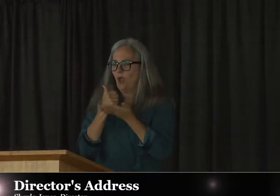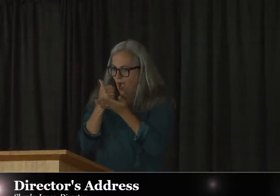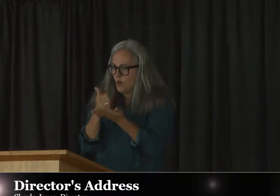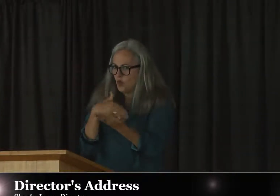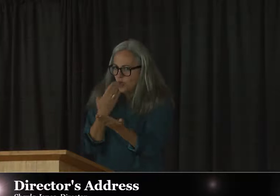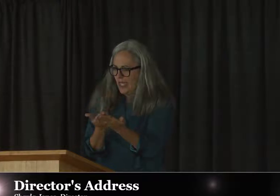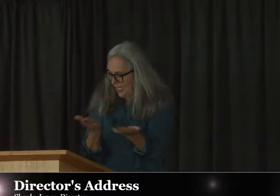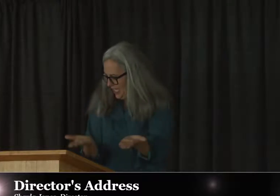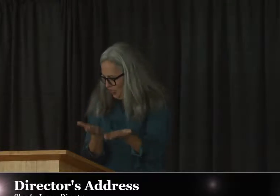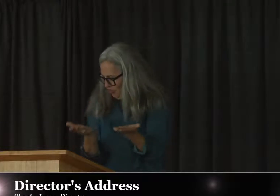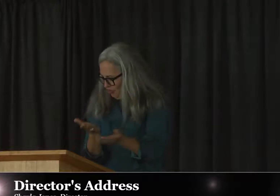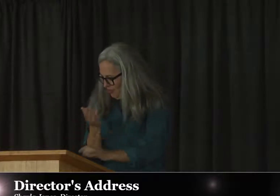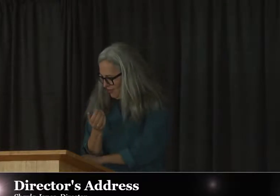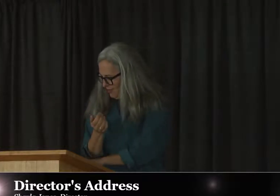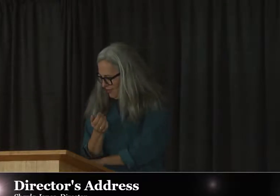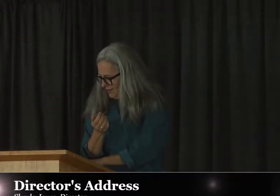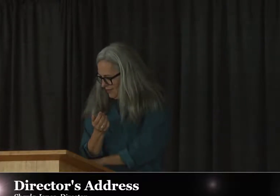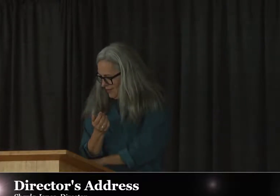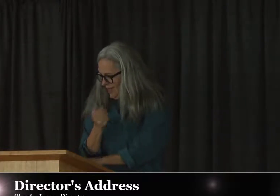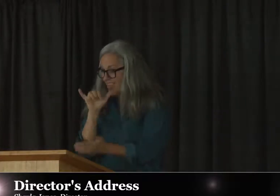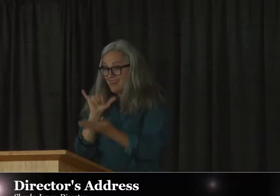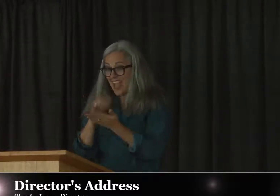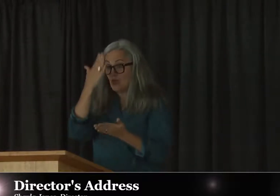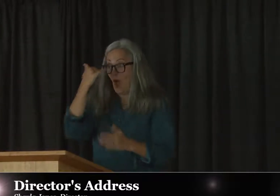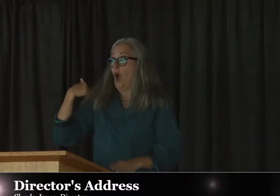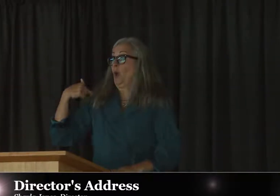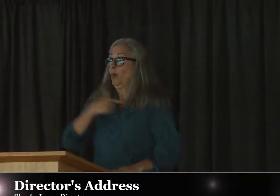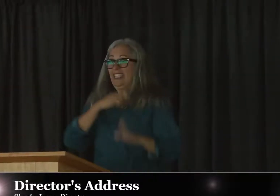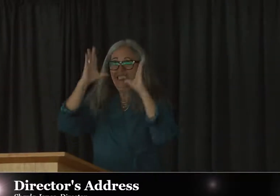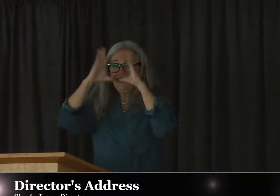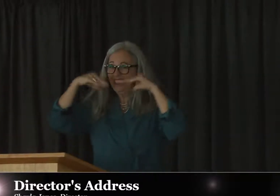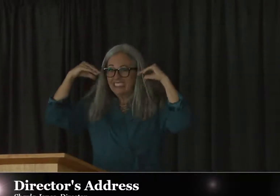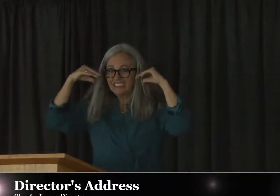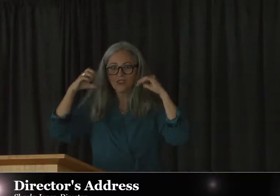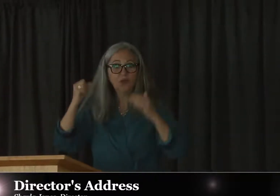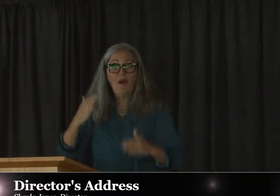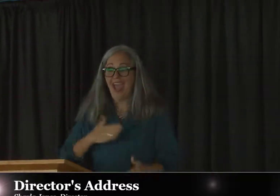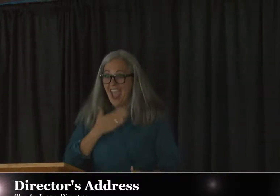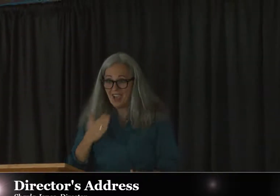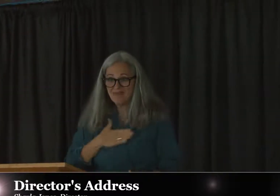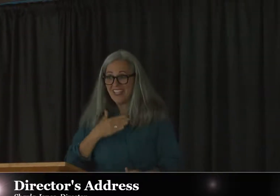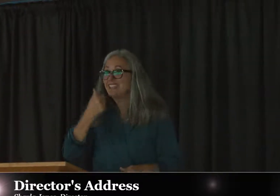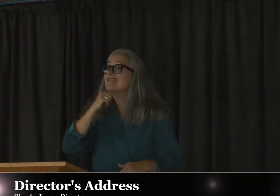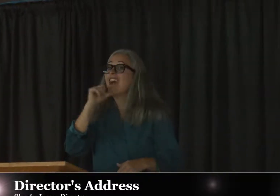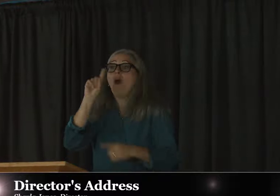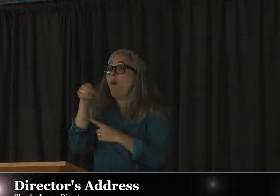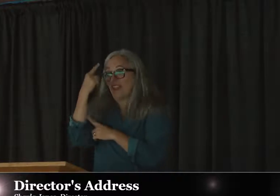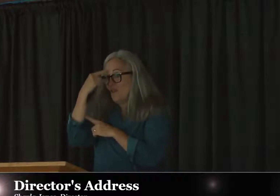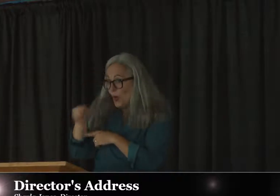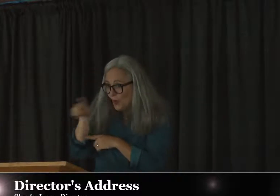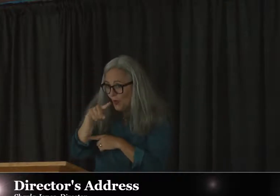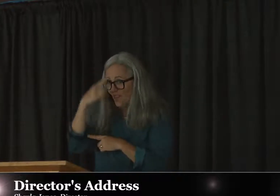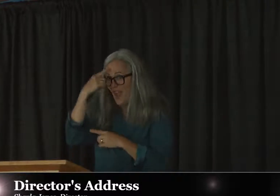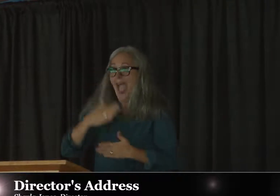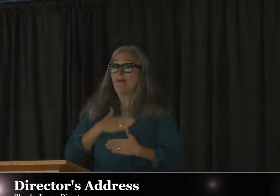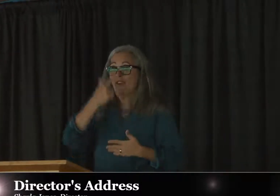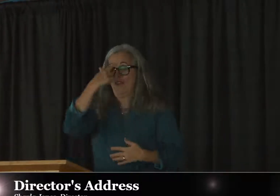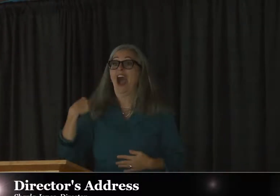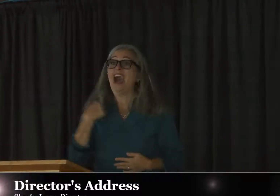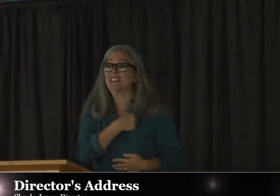And many people played a role in getting you here today. And that's why we're so happy. We're happy for you, but